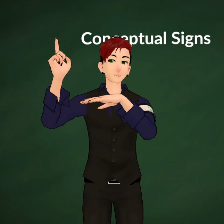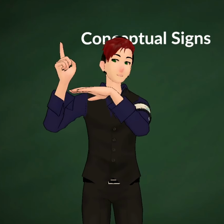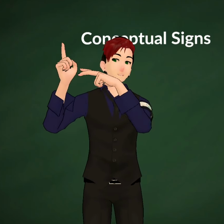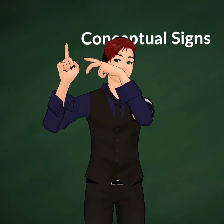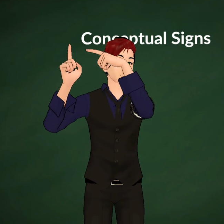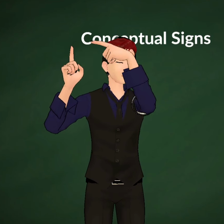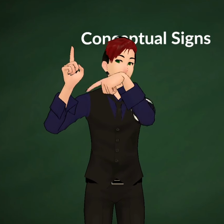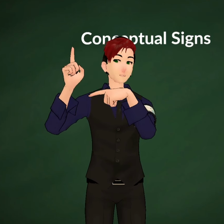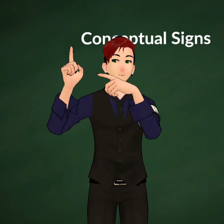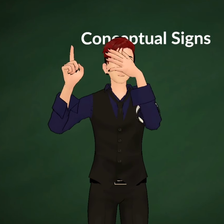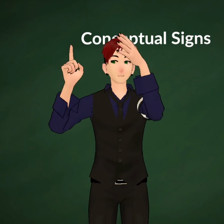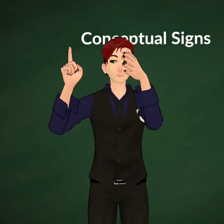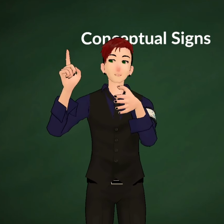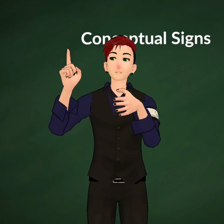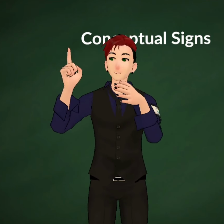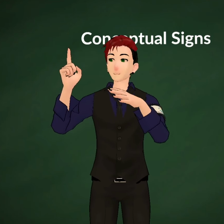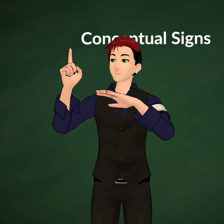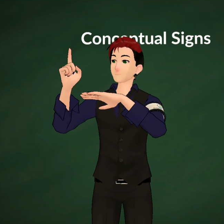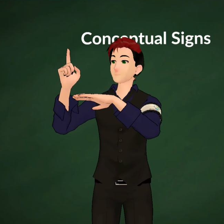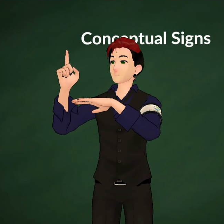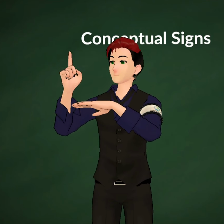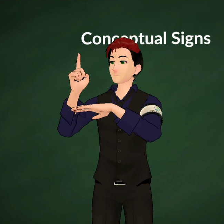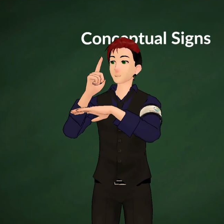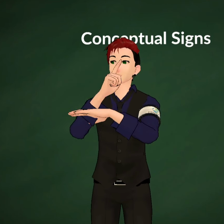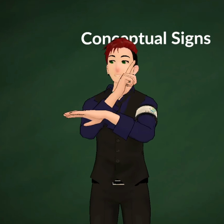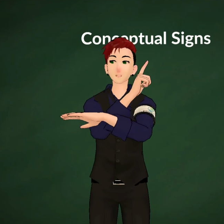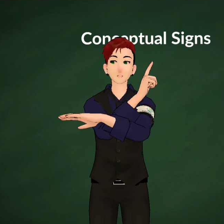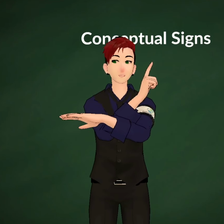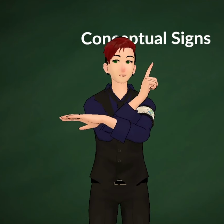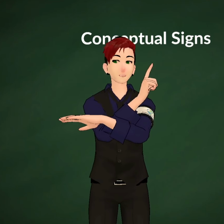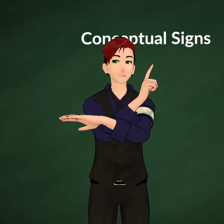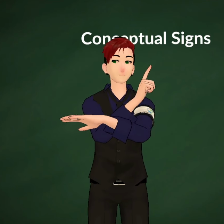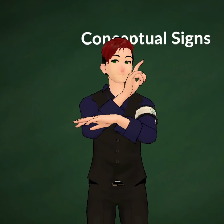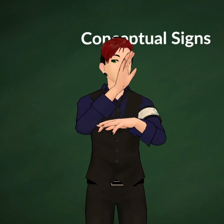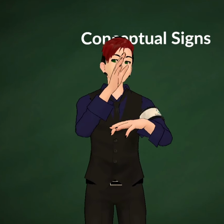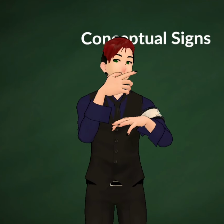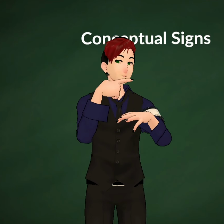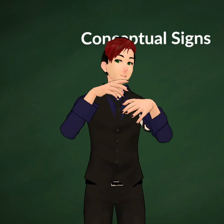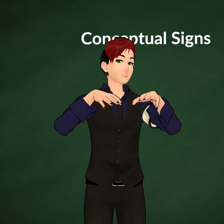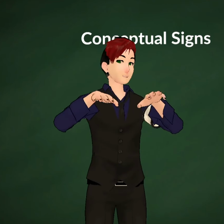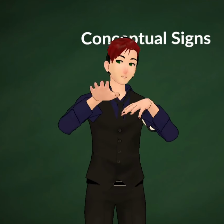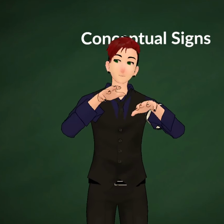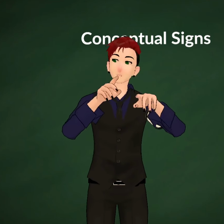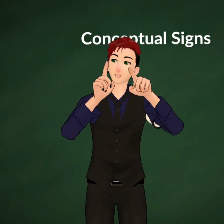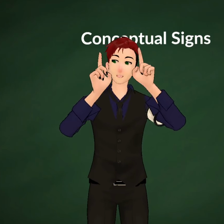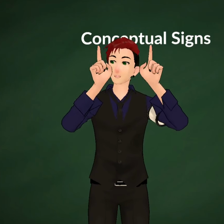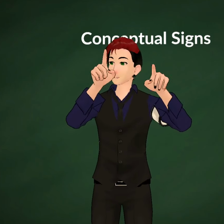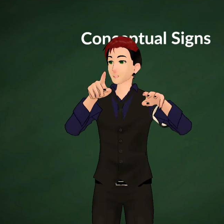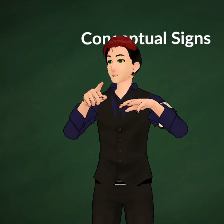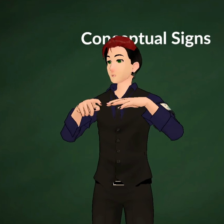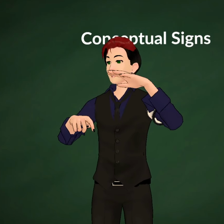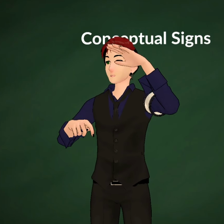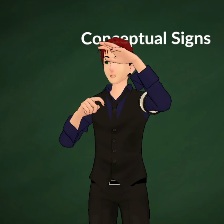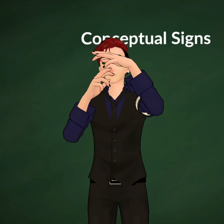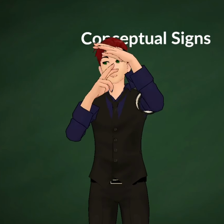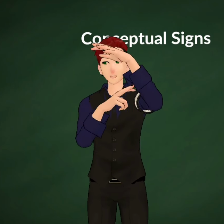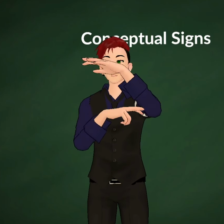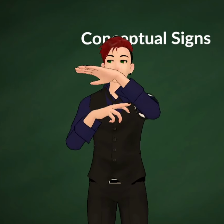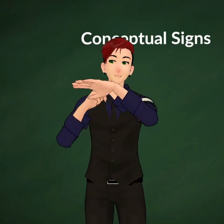is a descripting verb for a person. And then I'm showing what they did. I don't say the word walk. I don't say go. I just say, oh,